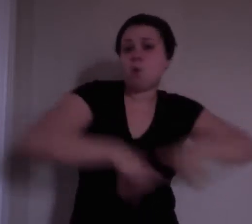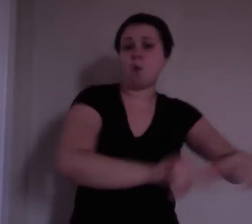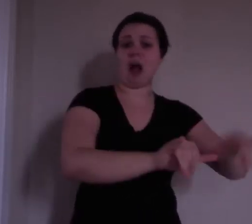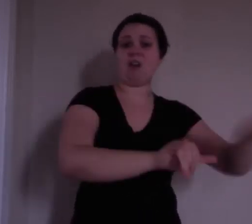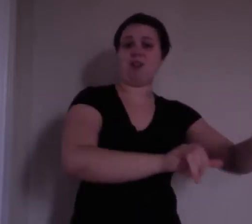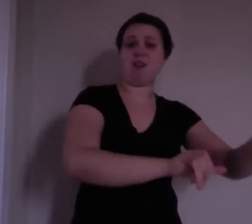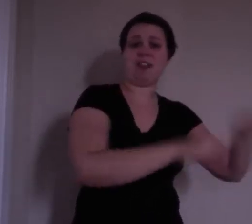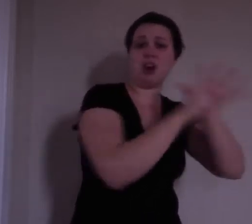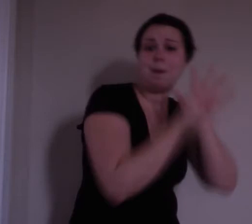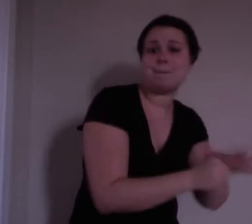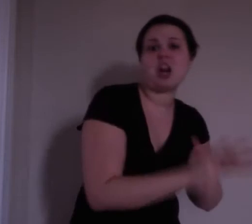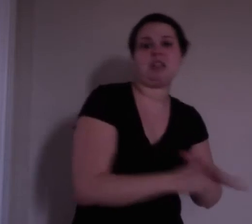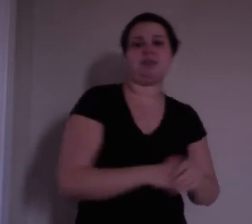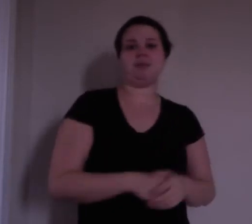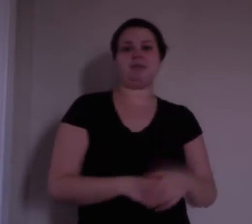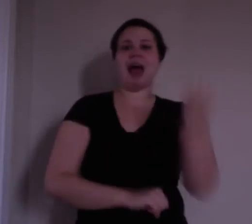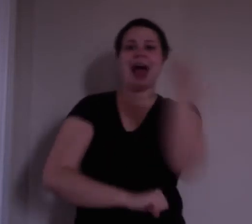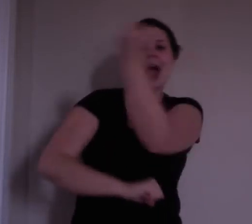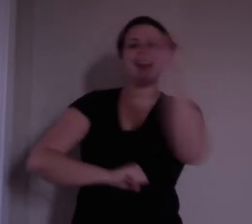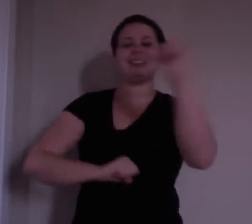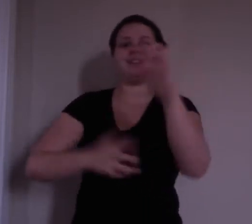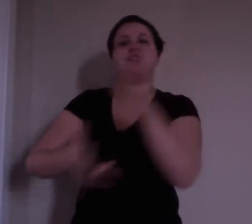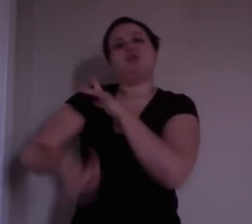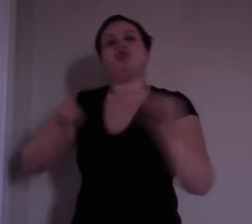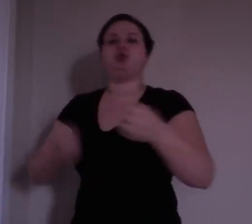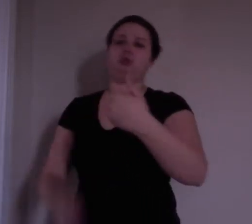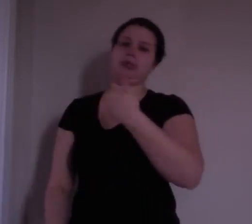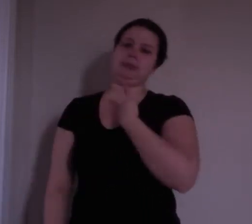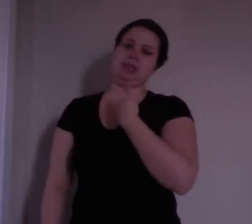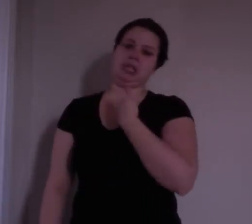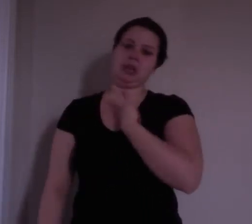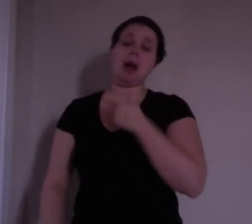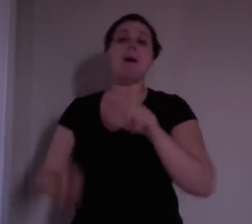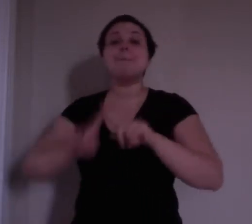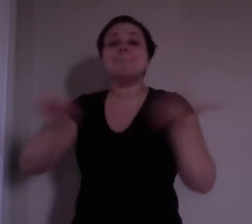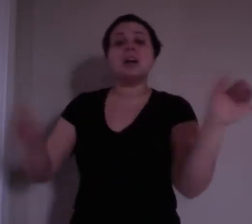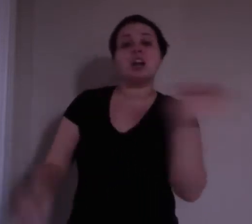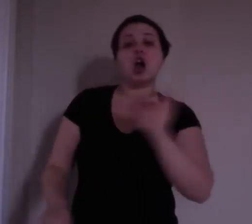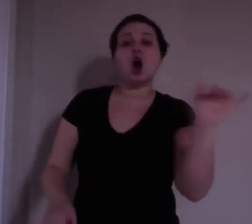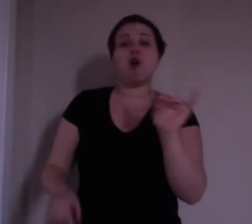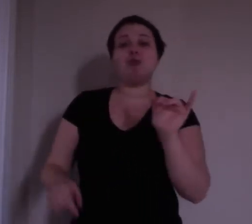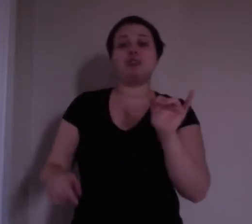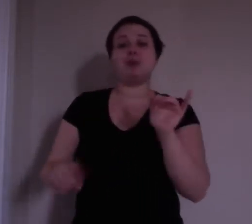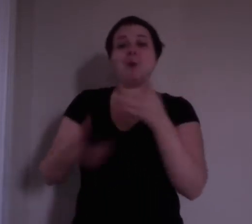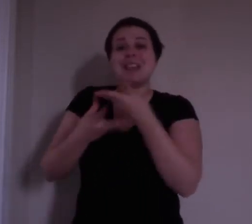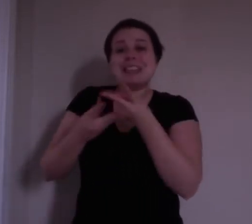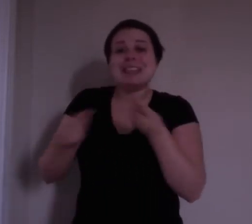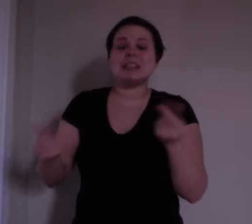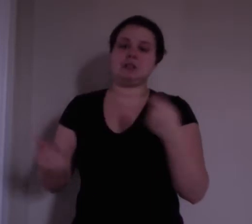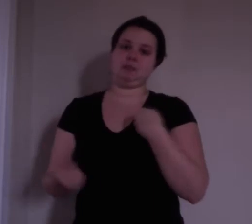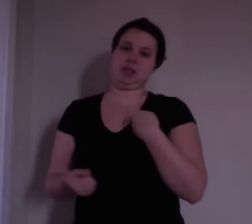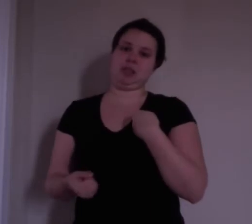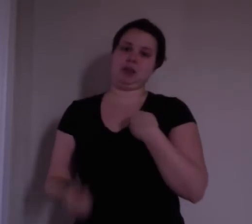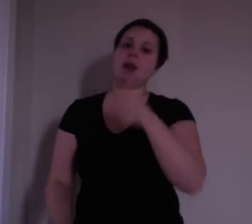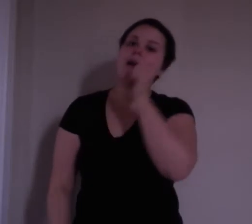Activism destroys me, but it also heals me every day.